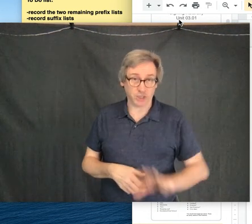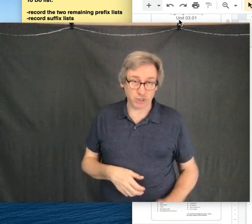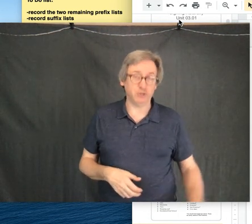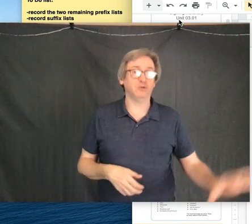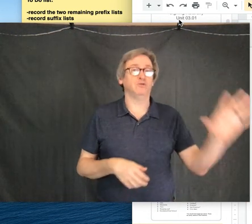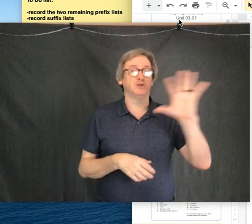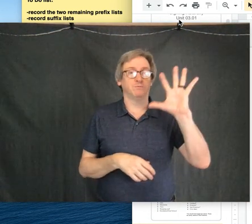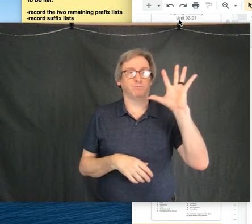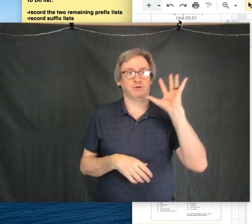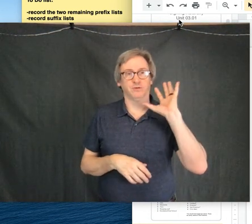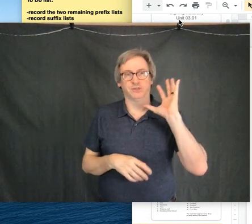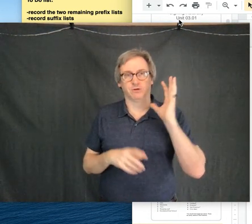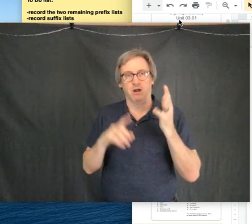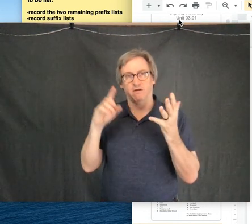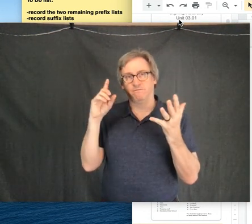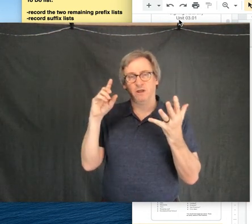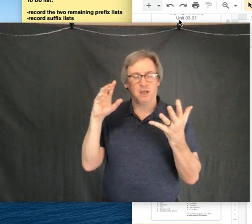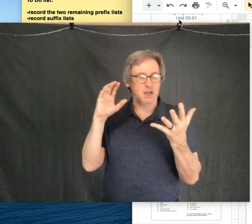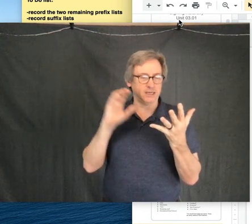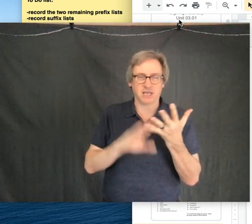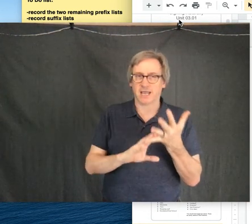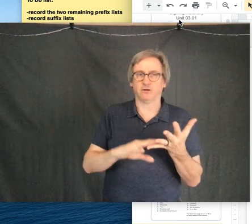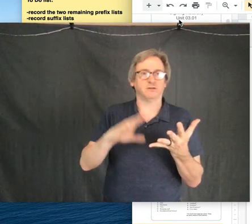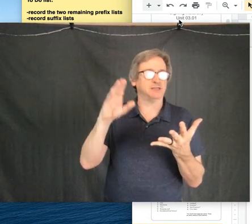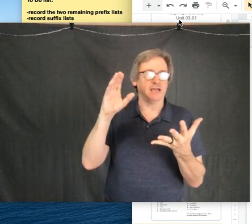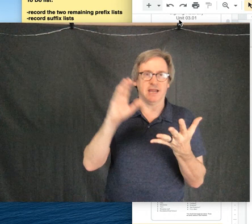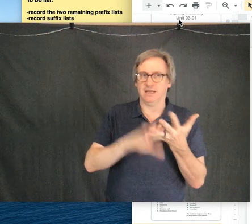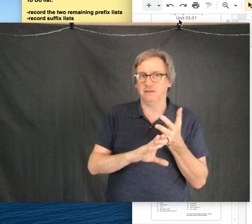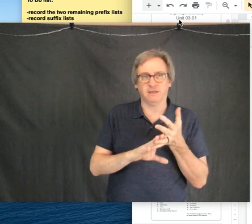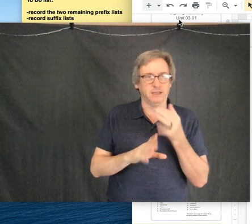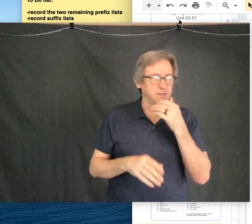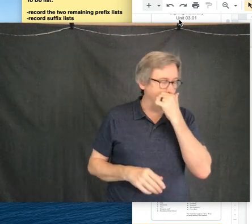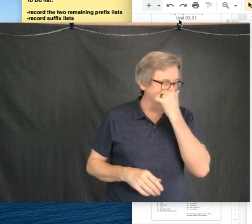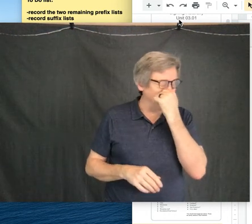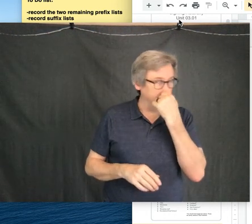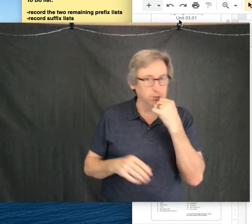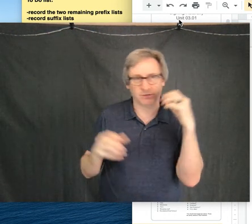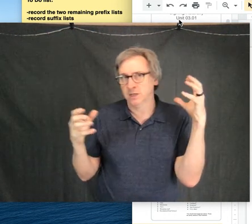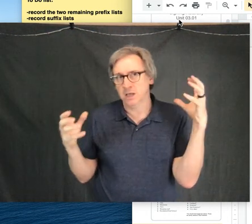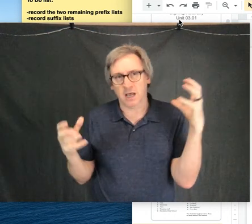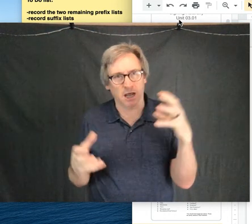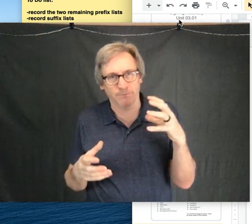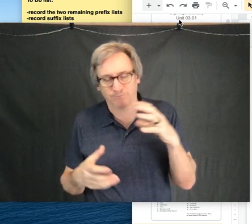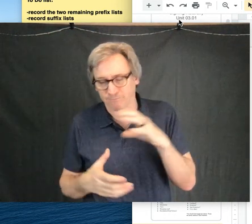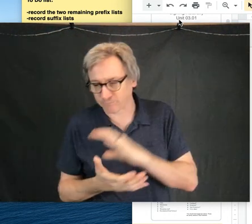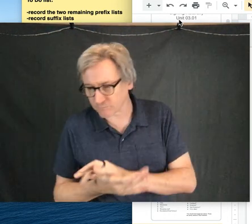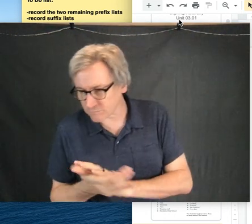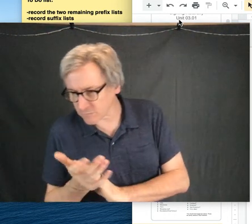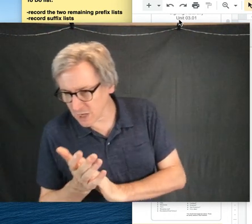Akron was a huge producer of tires and anything that had to do with